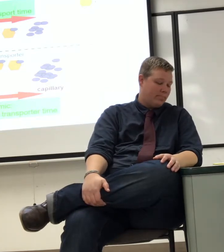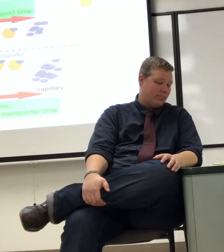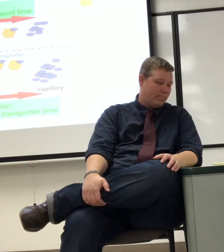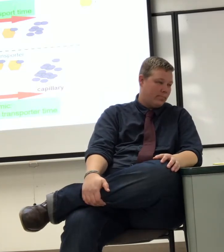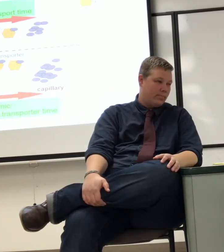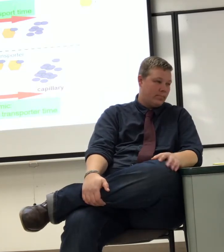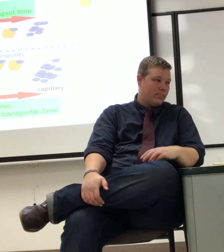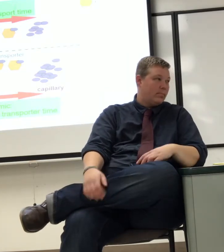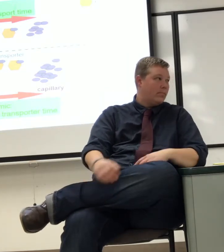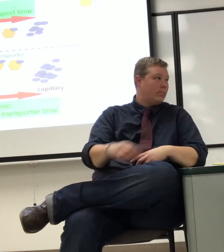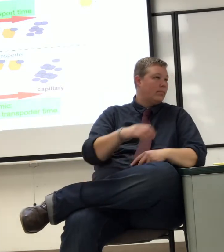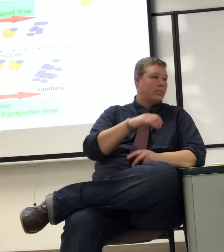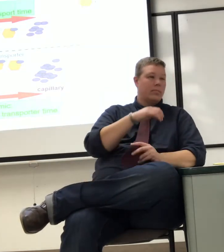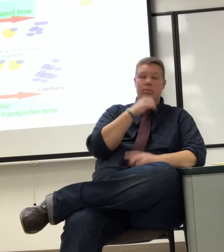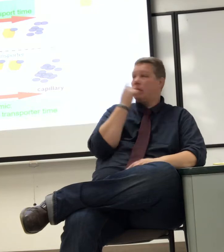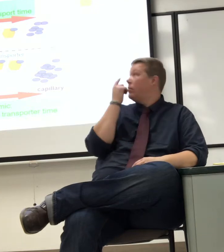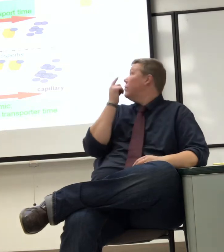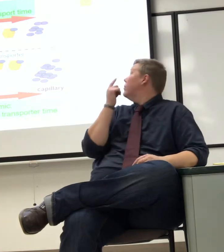This is an analogy.